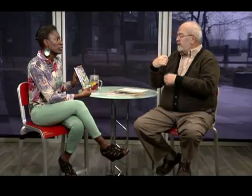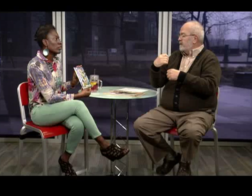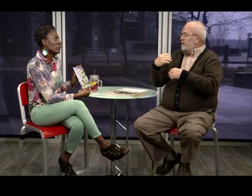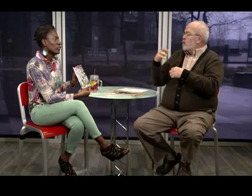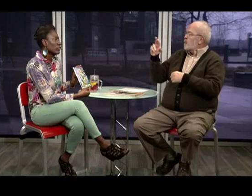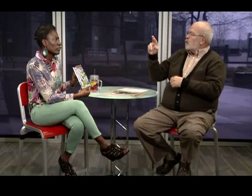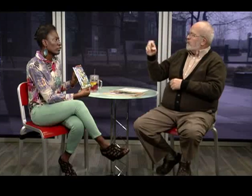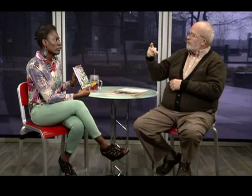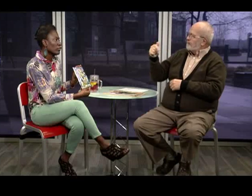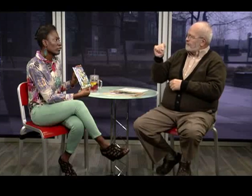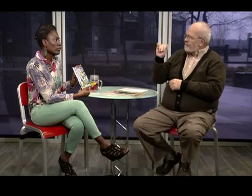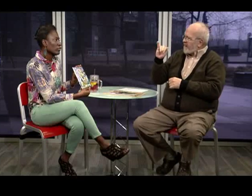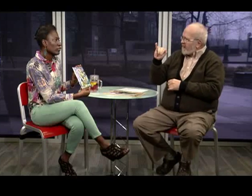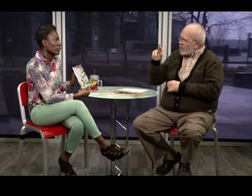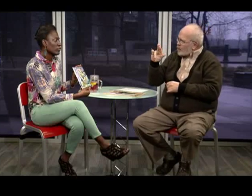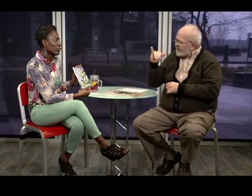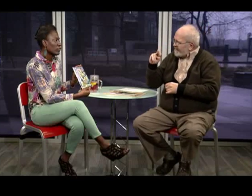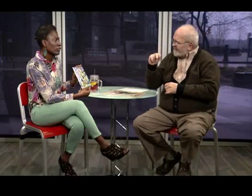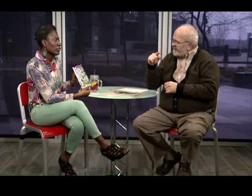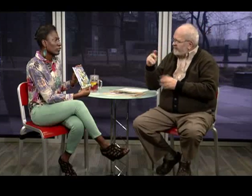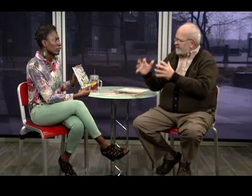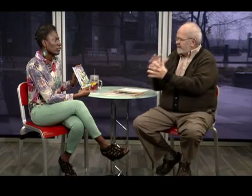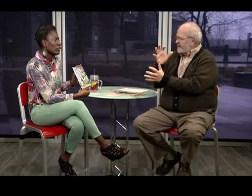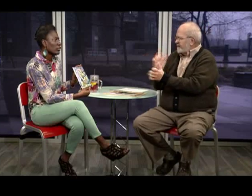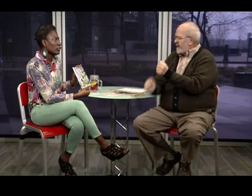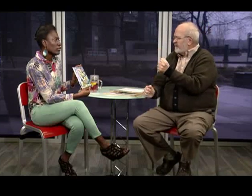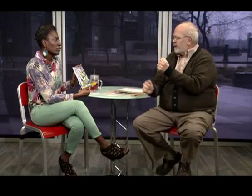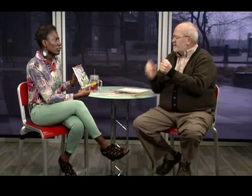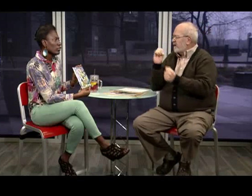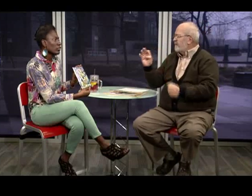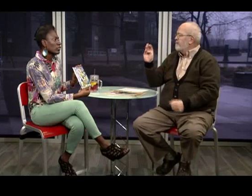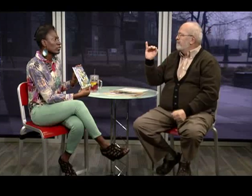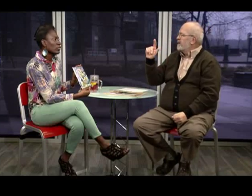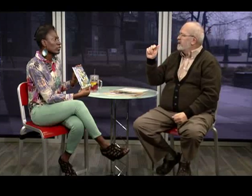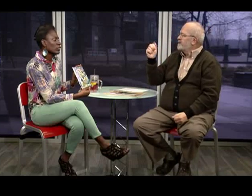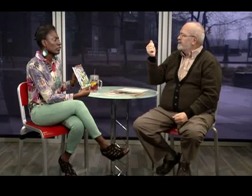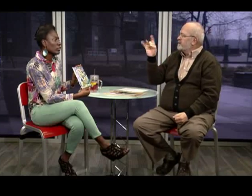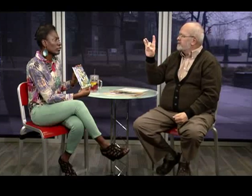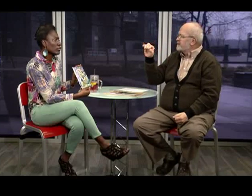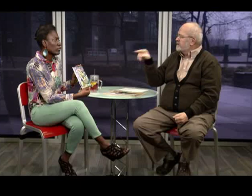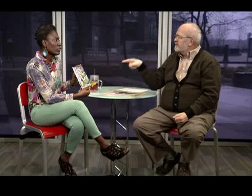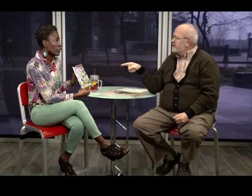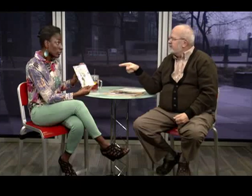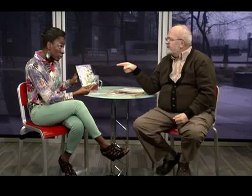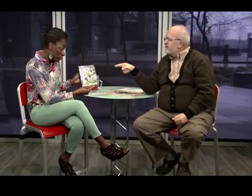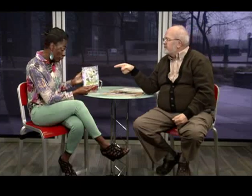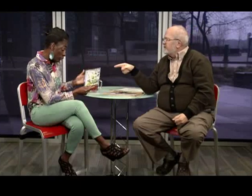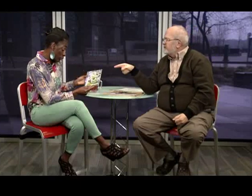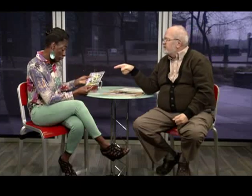ICED 2010 in this issue. And the article is called Repairing the